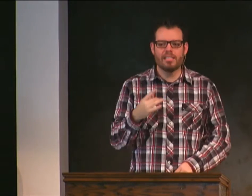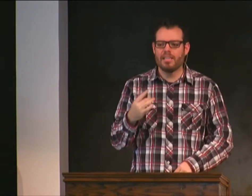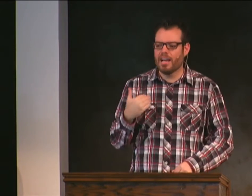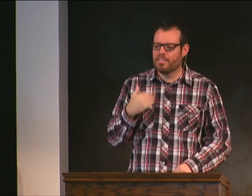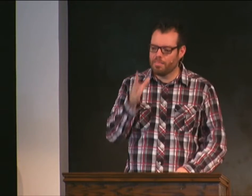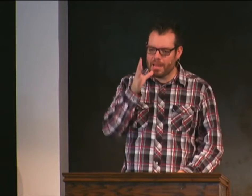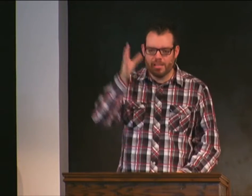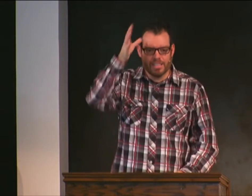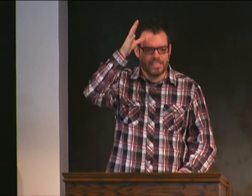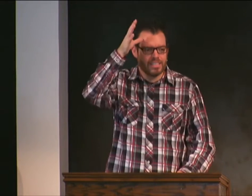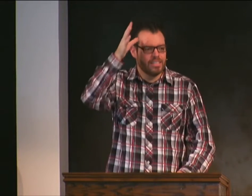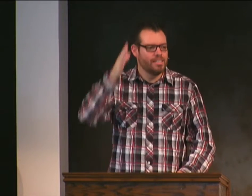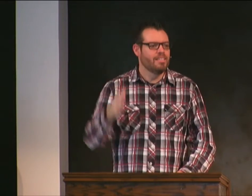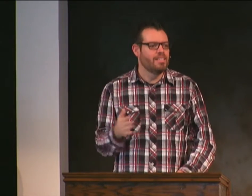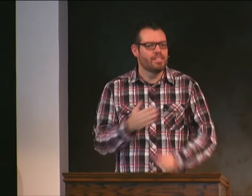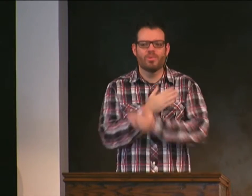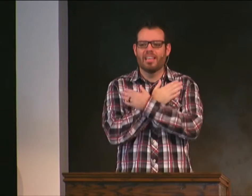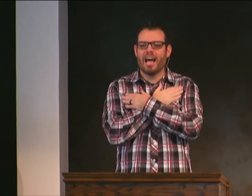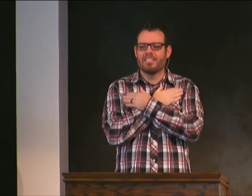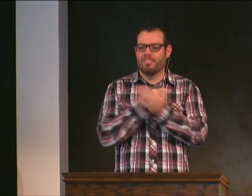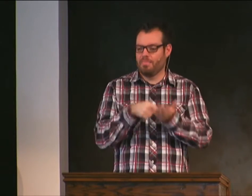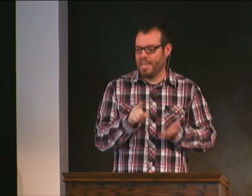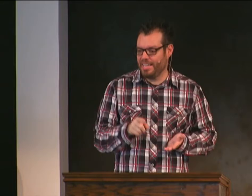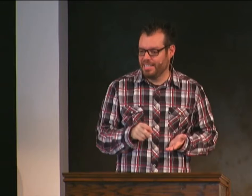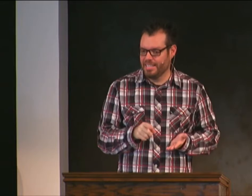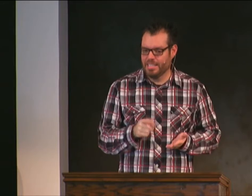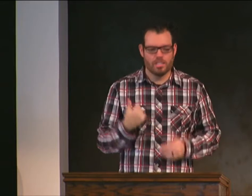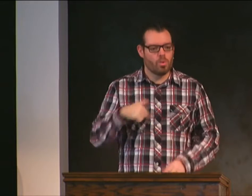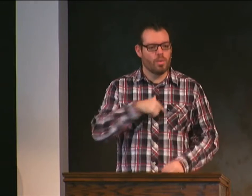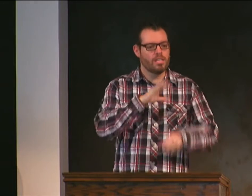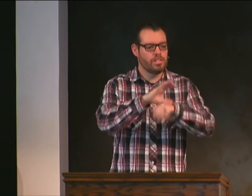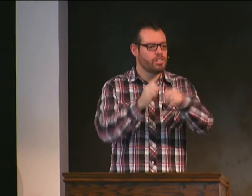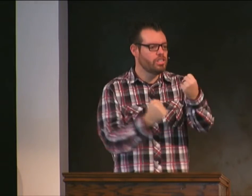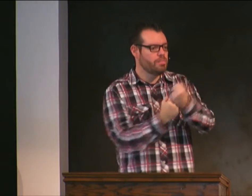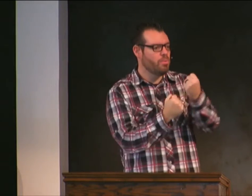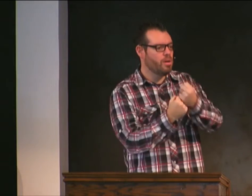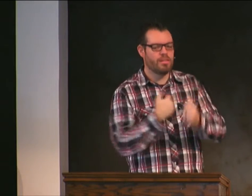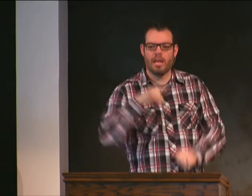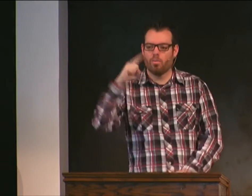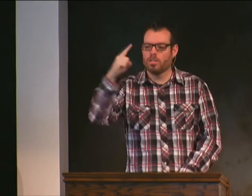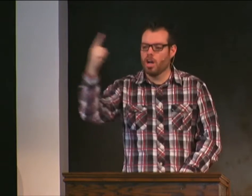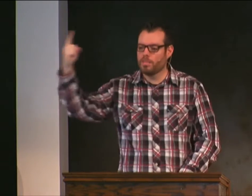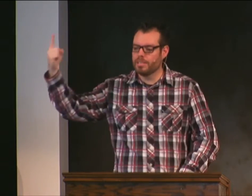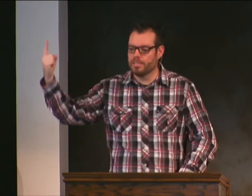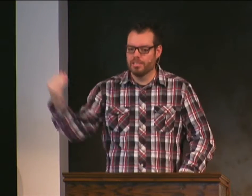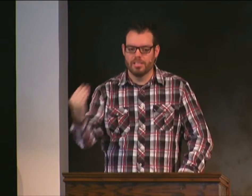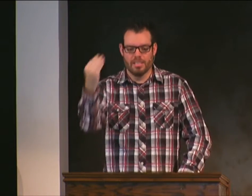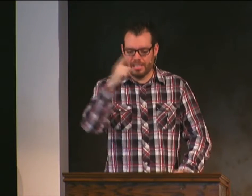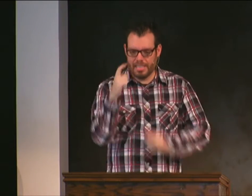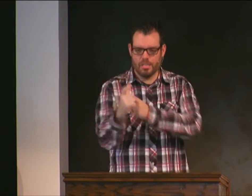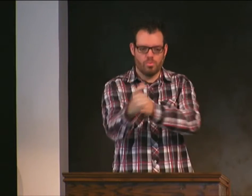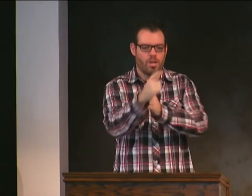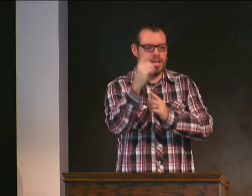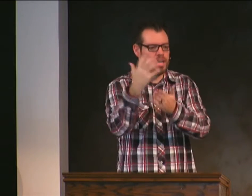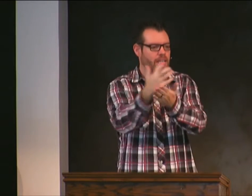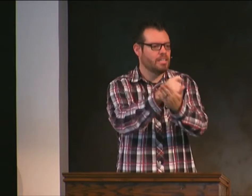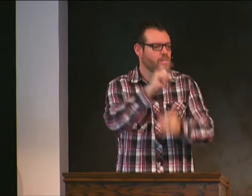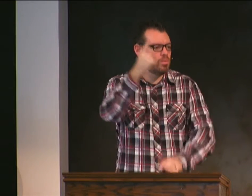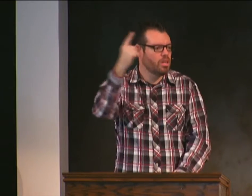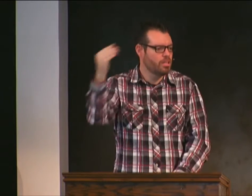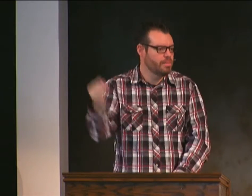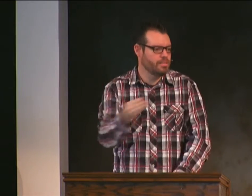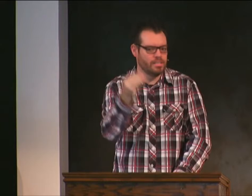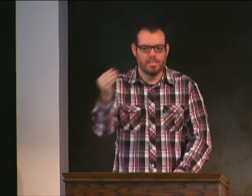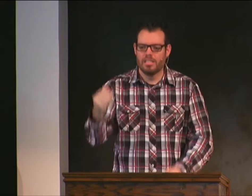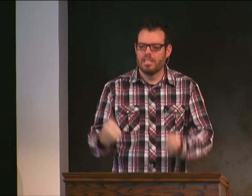And we like to have the parents to relax from paying. So we as a church support, we have $1 bill. These kids run and collect